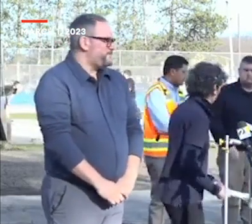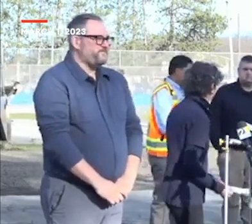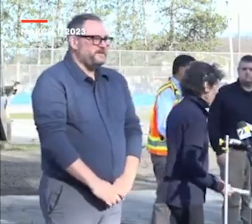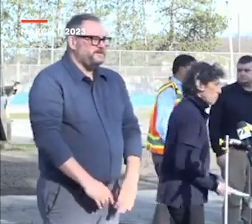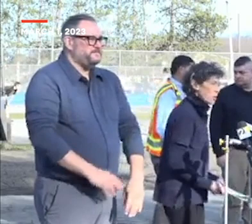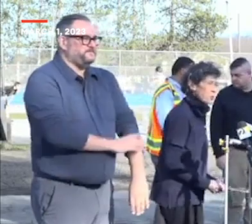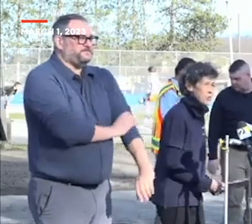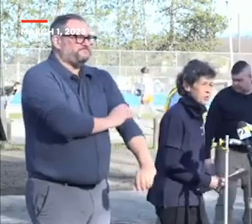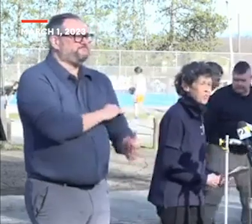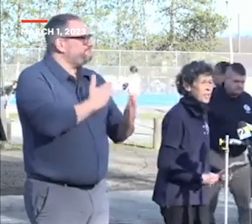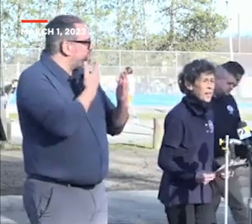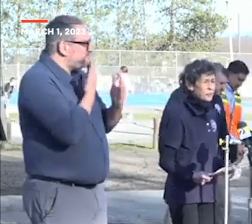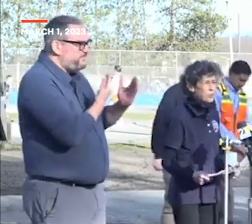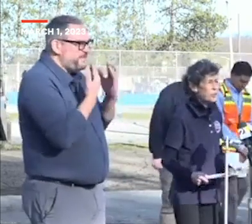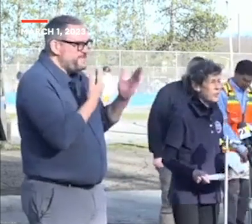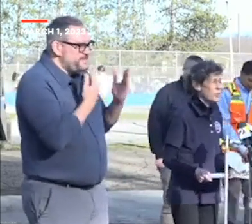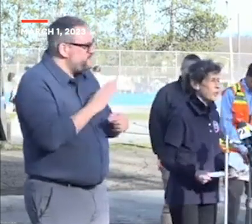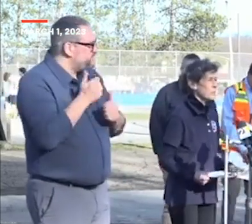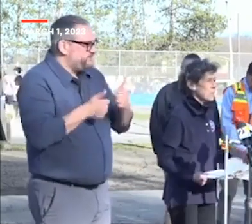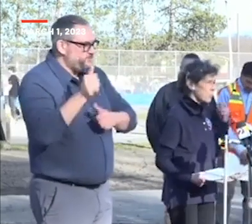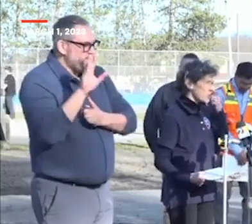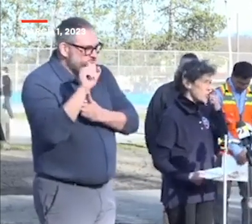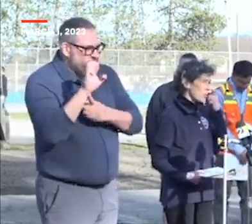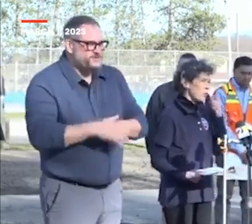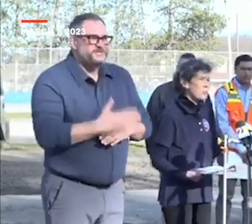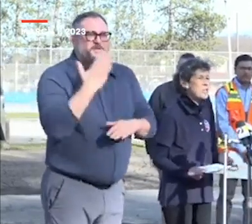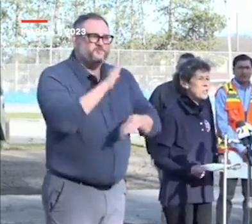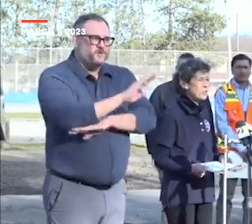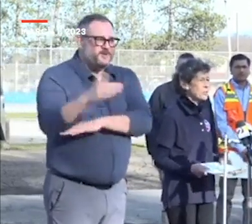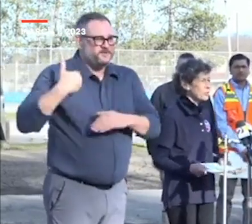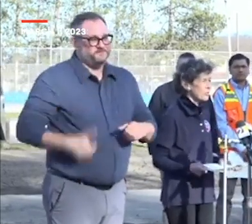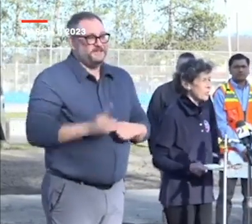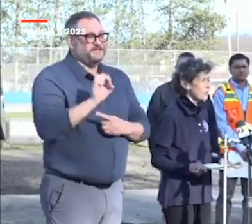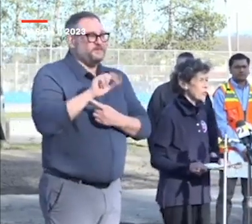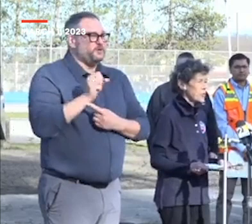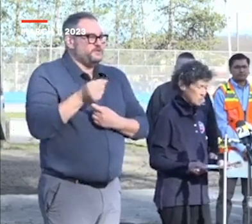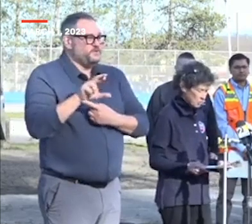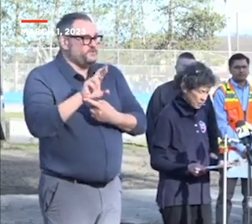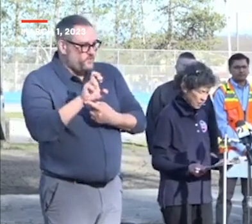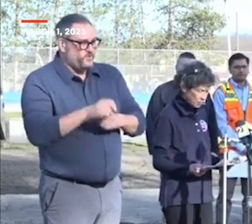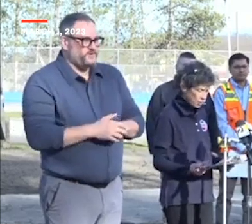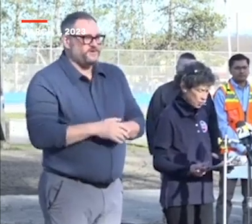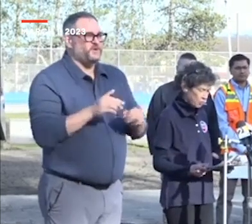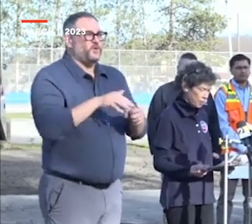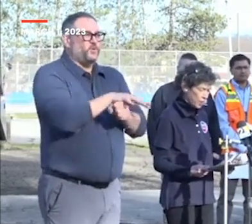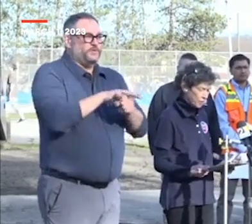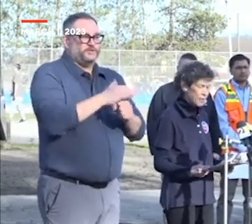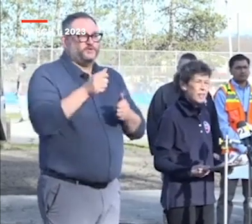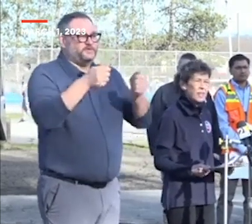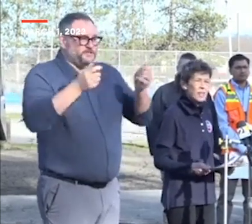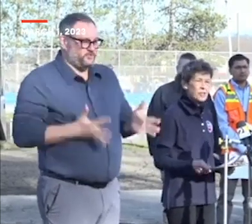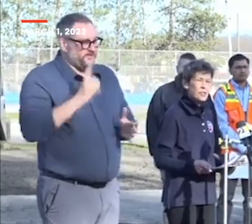Thank you, Director Bowes, and good afternoon, everyone. I'm Deborah Shore, the Regional Administrator for US EPA Region